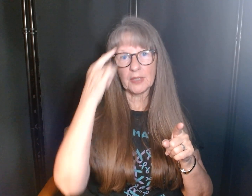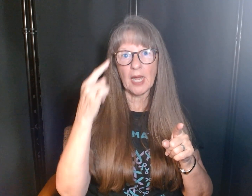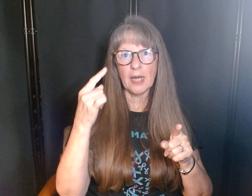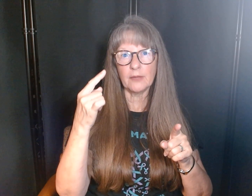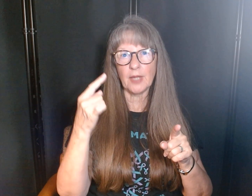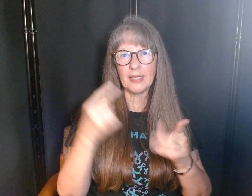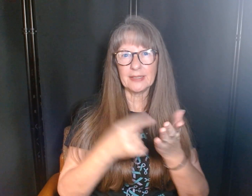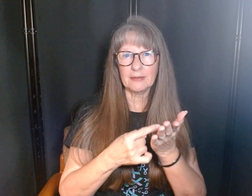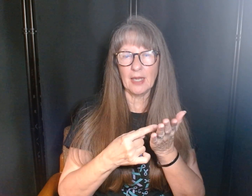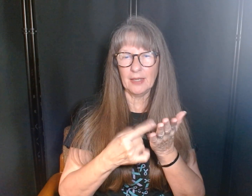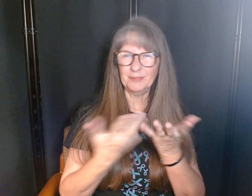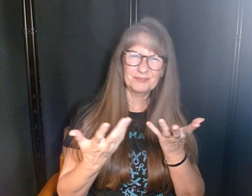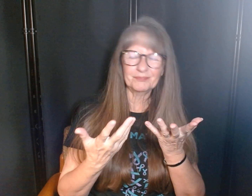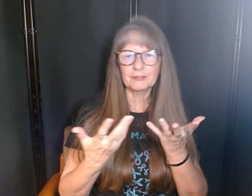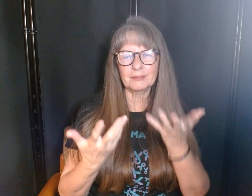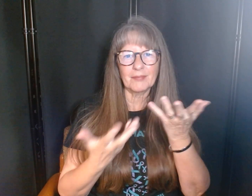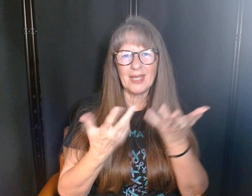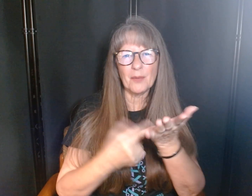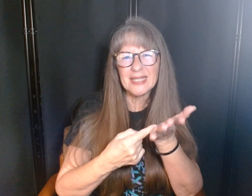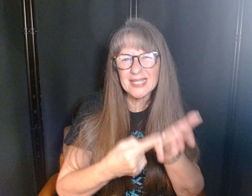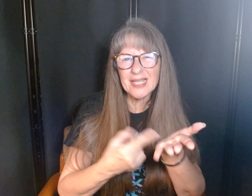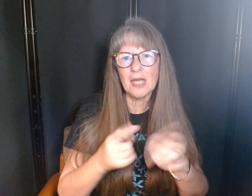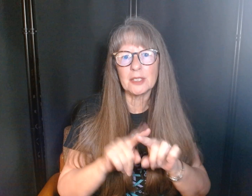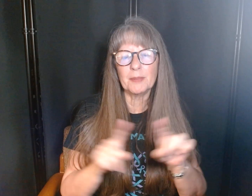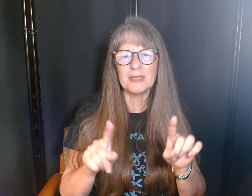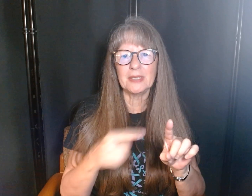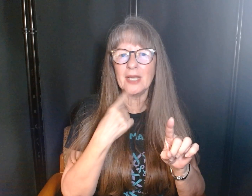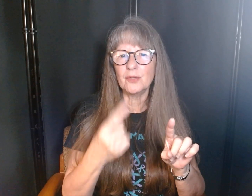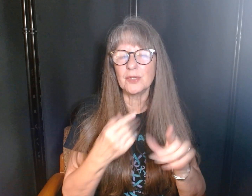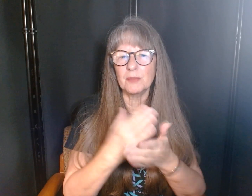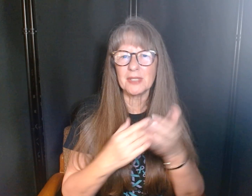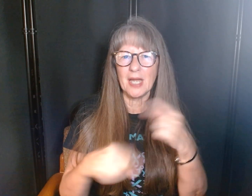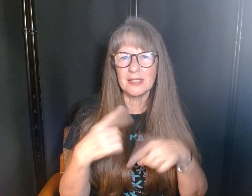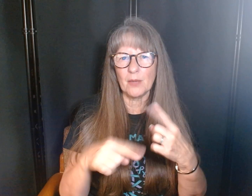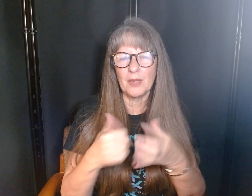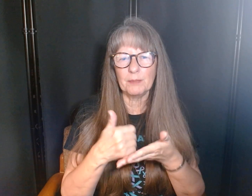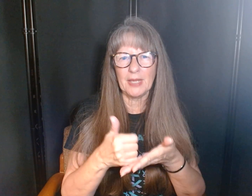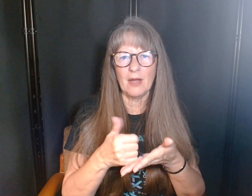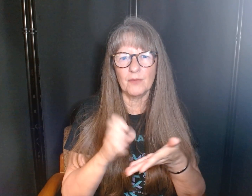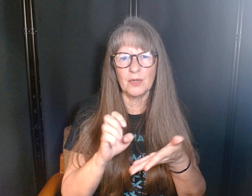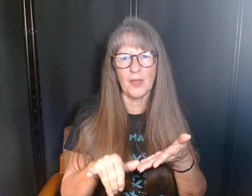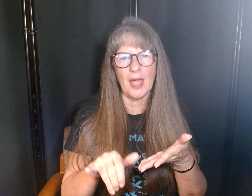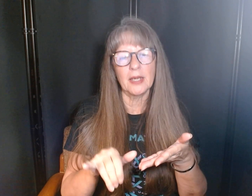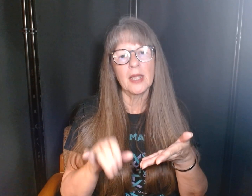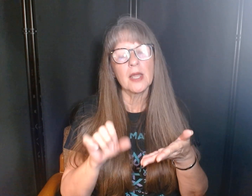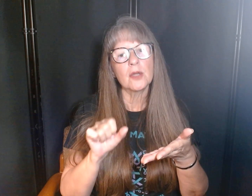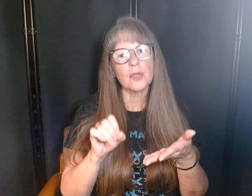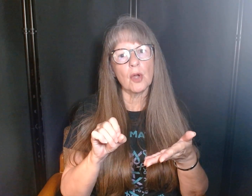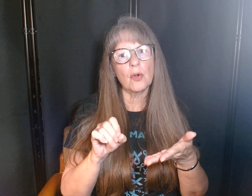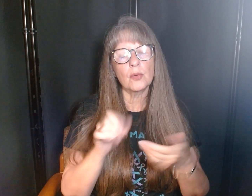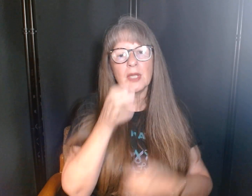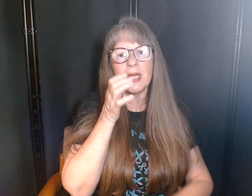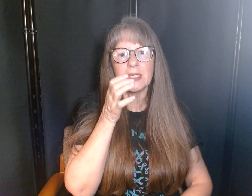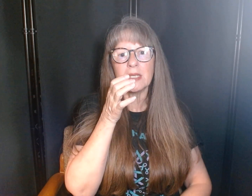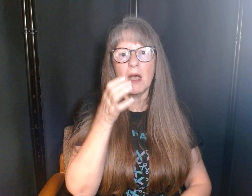kind of like, not really discuss, but to tell you some signs that would be helpful on that. So, yes,